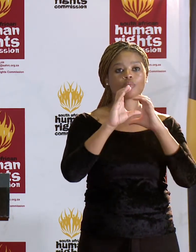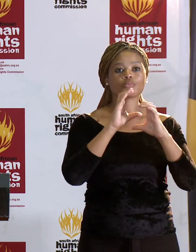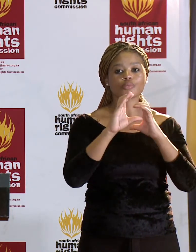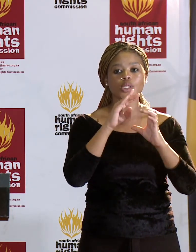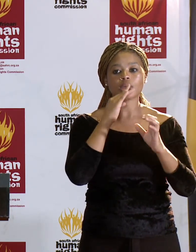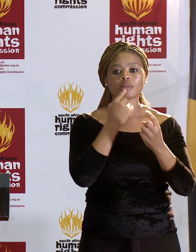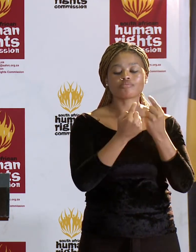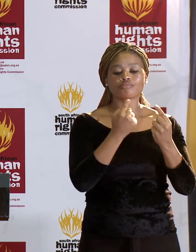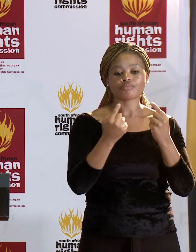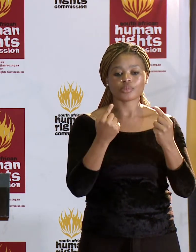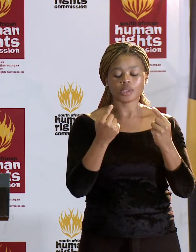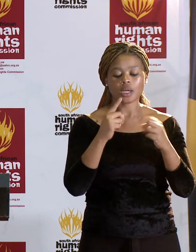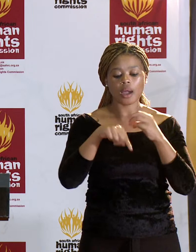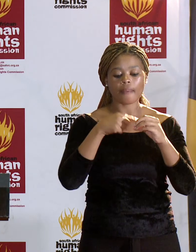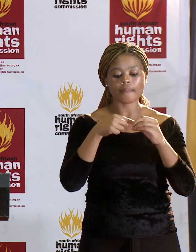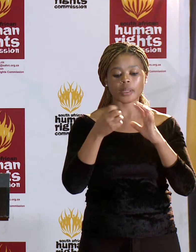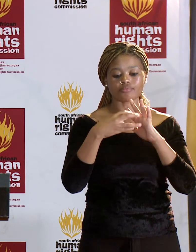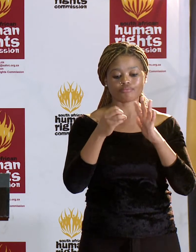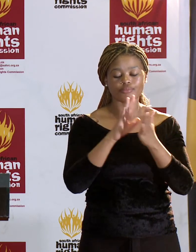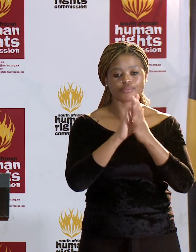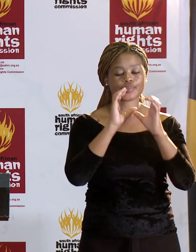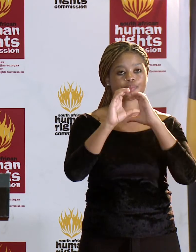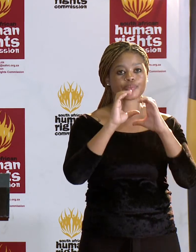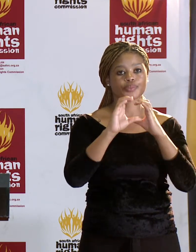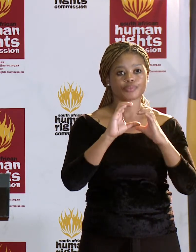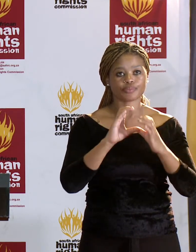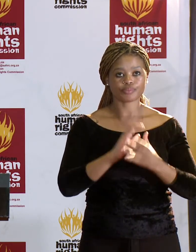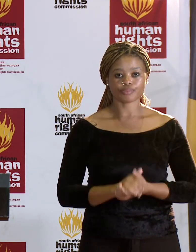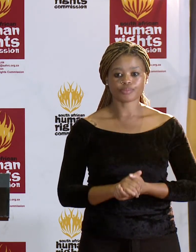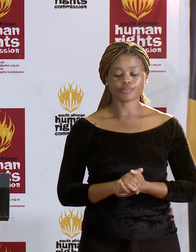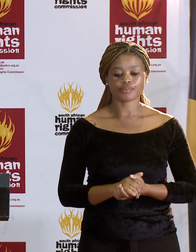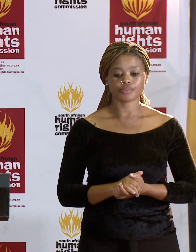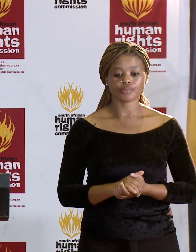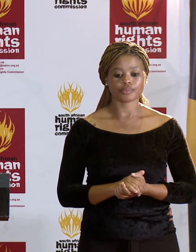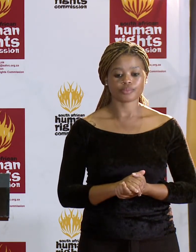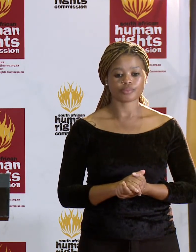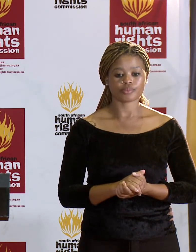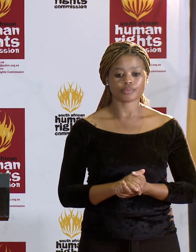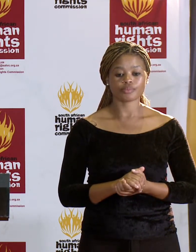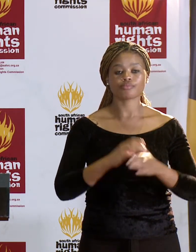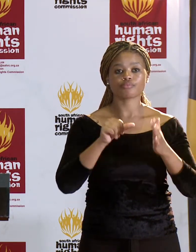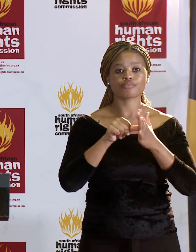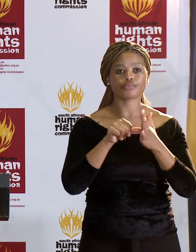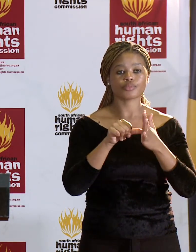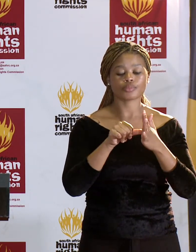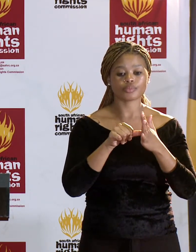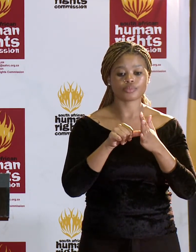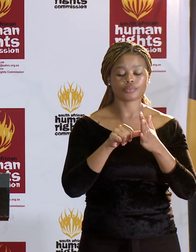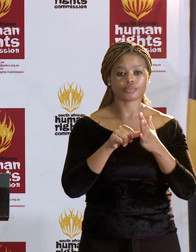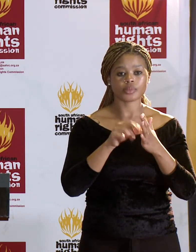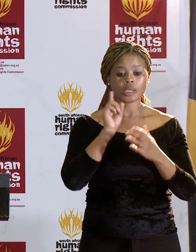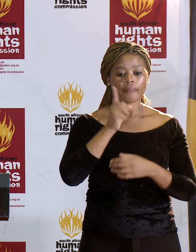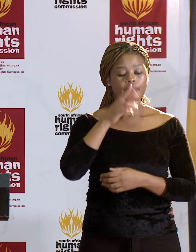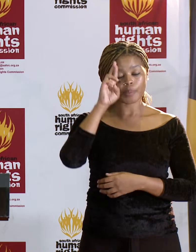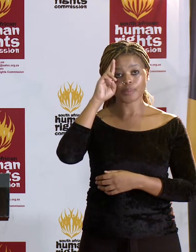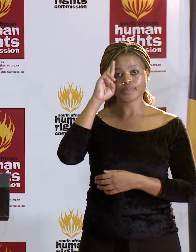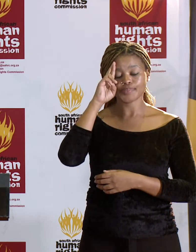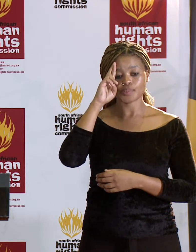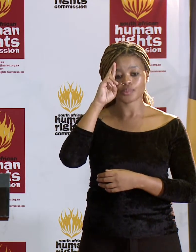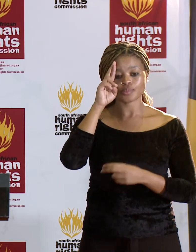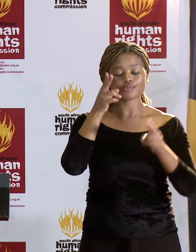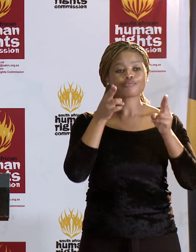where issues about media and communication are taught. It is essential, therefore, to remember that